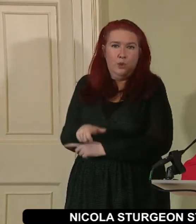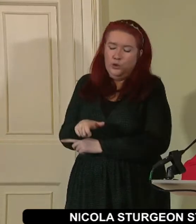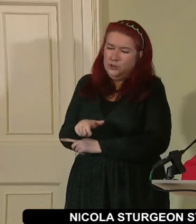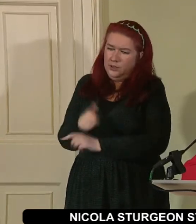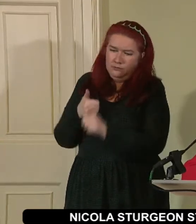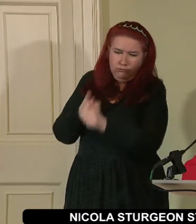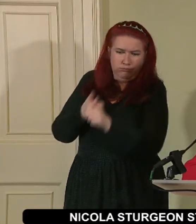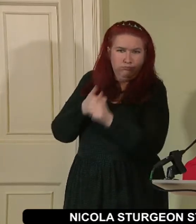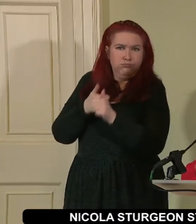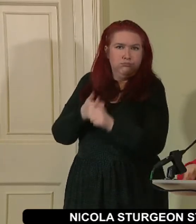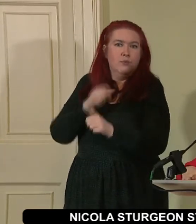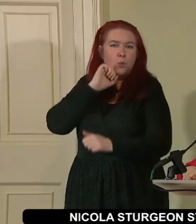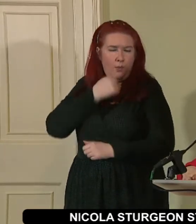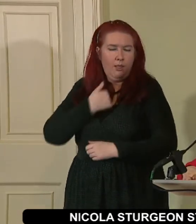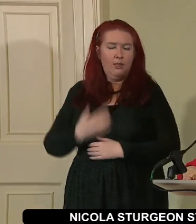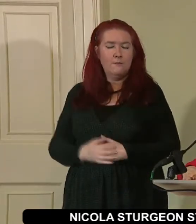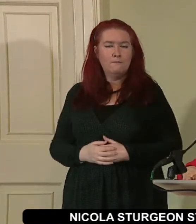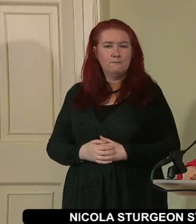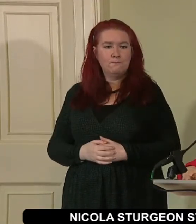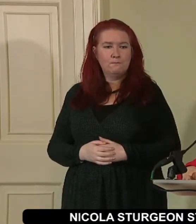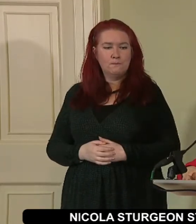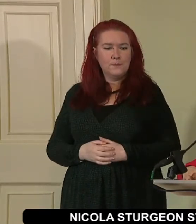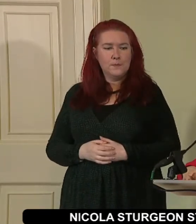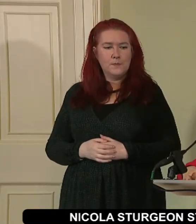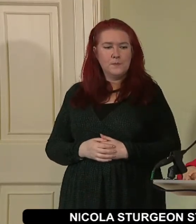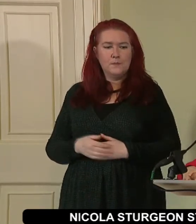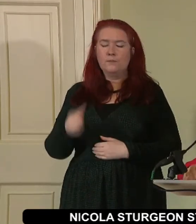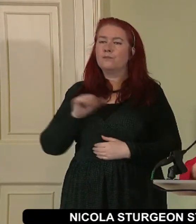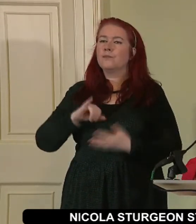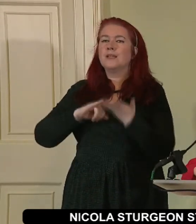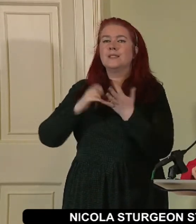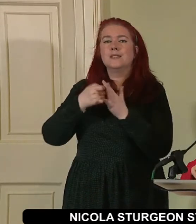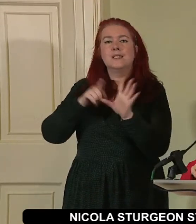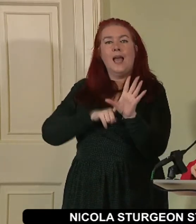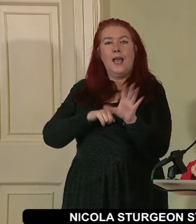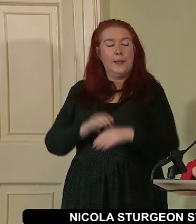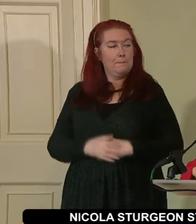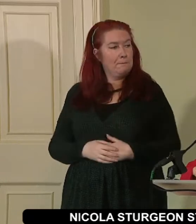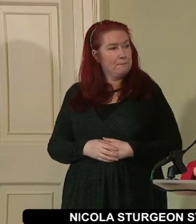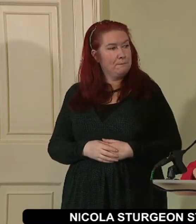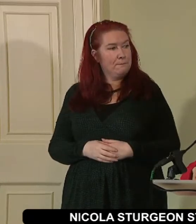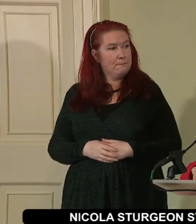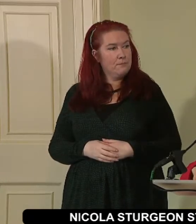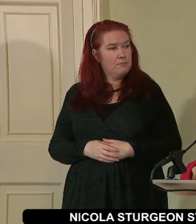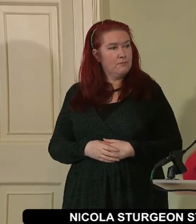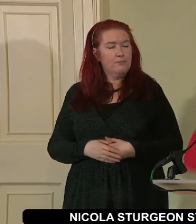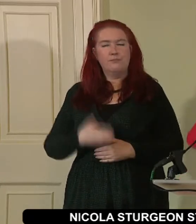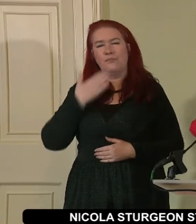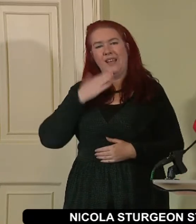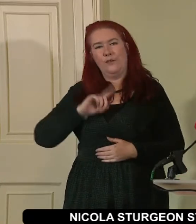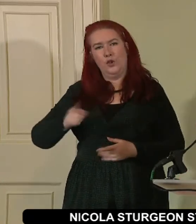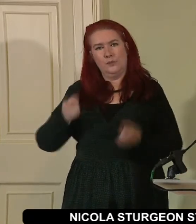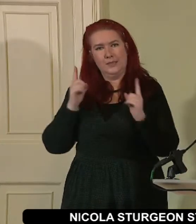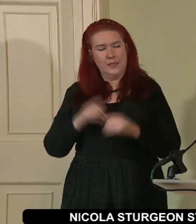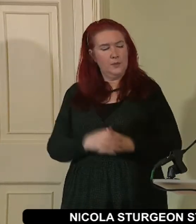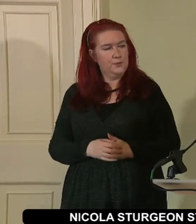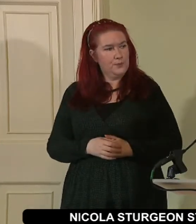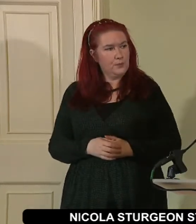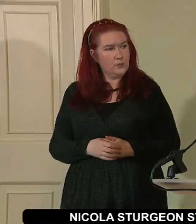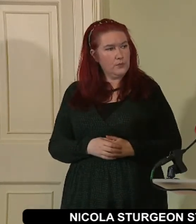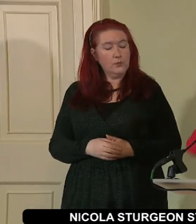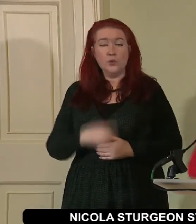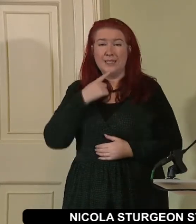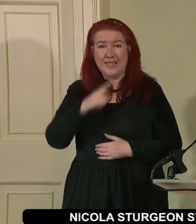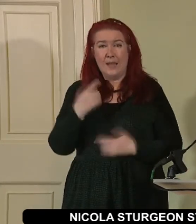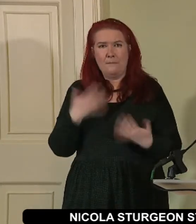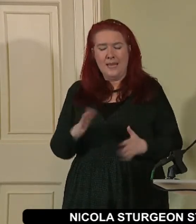every single step of the way. Conor Gillis from Sky. Thanks, First Minister. You say that you've been